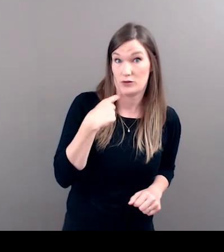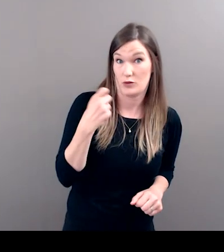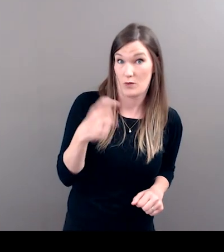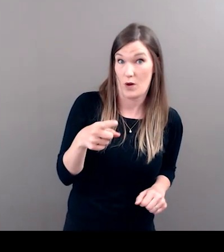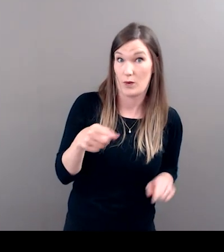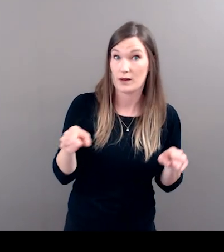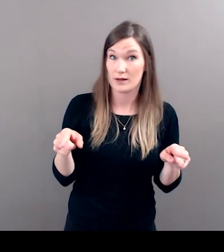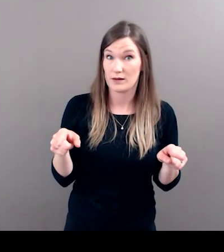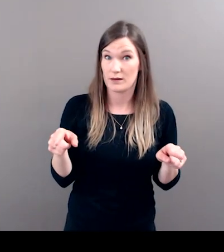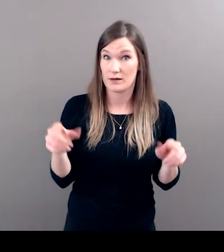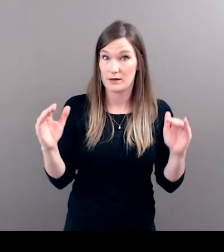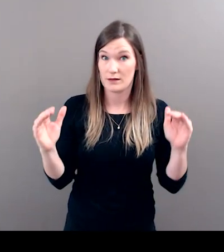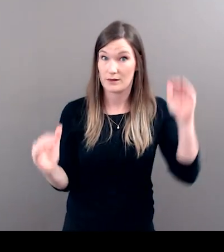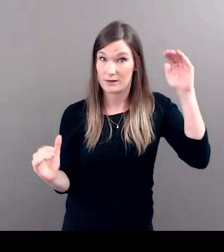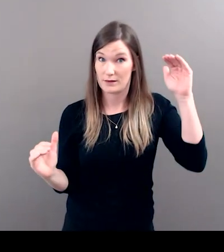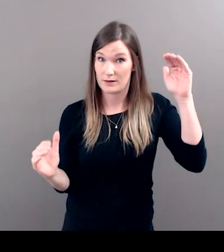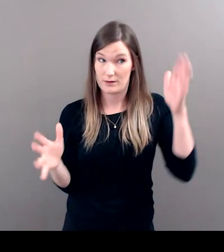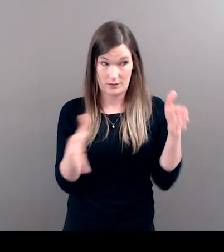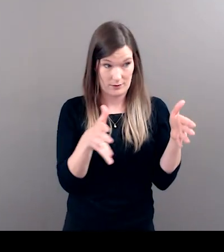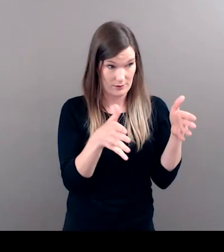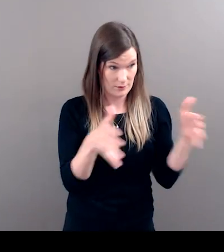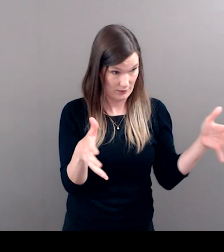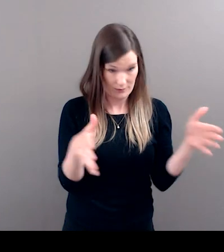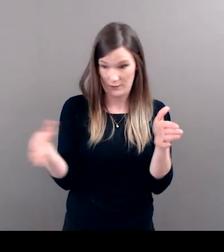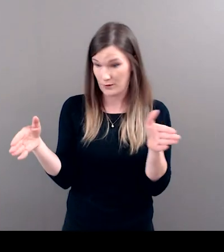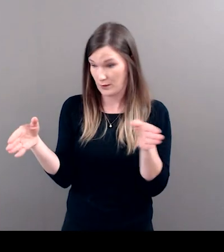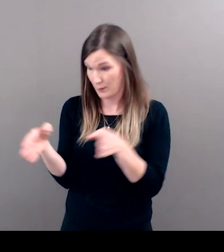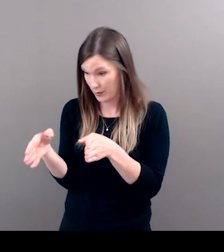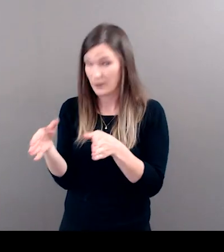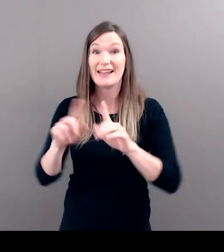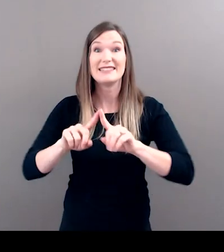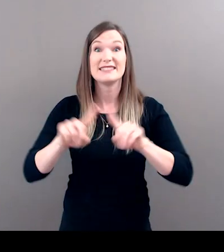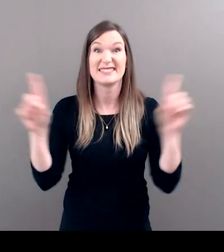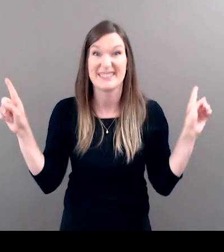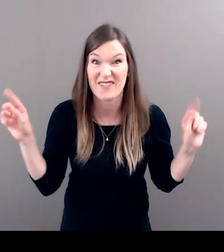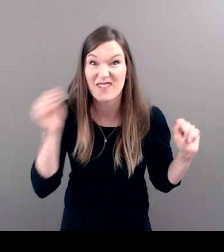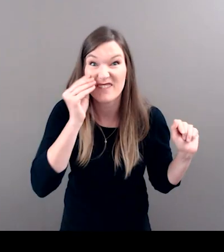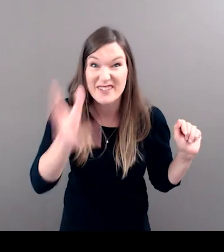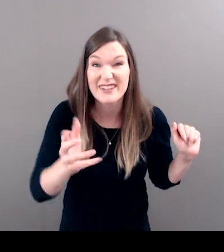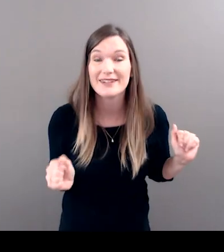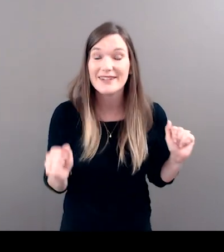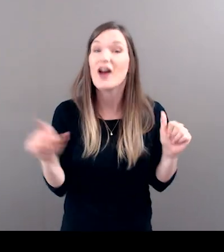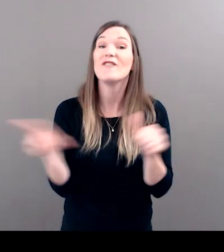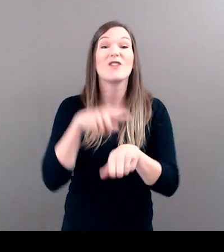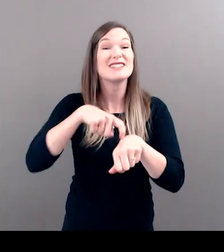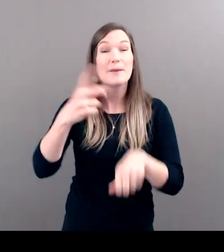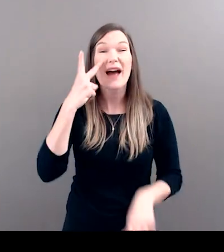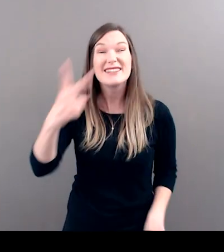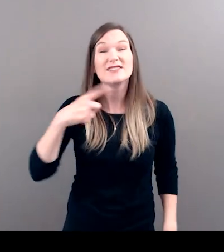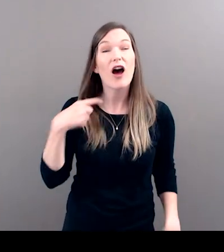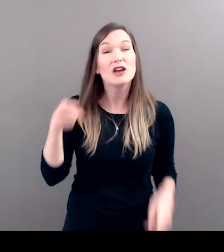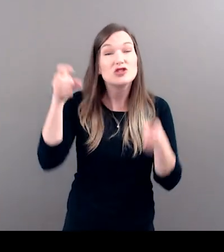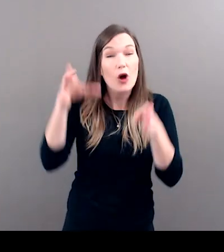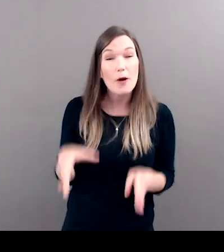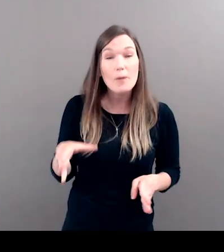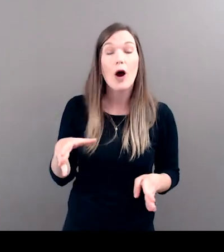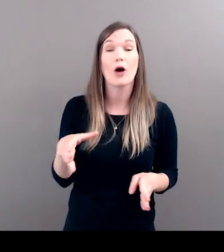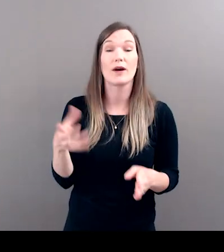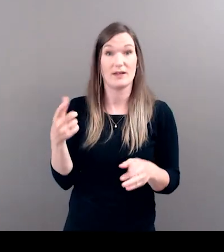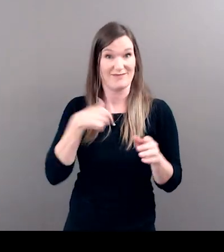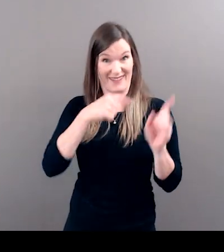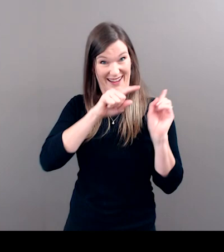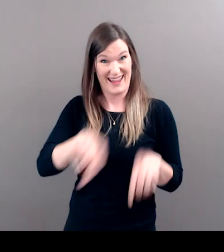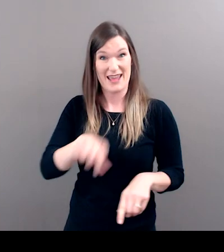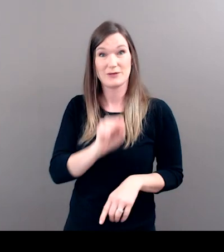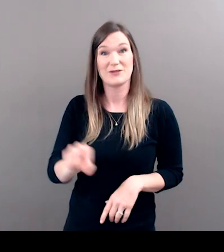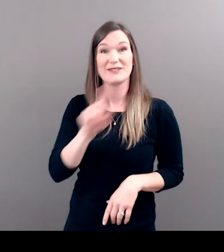but it's a lot. Okay, it's a lot. I remember the first time I seen a Samoan was when I came to California. The brother was my height, my